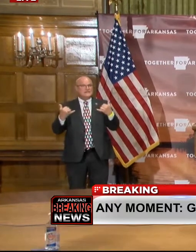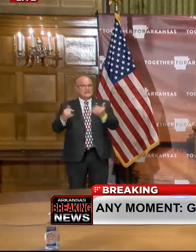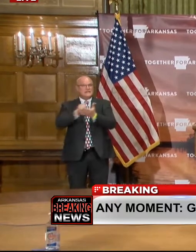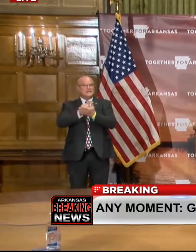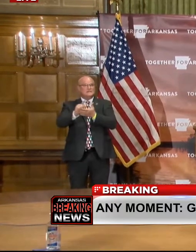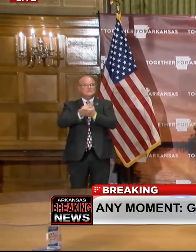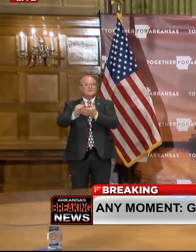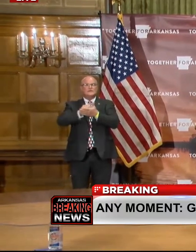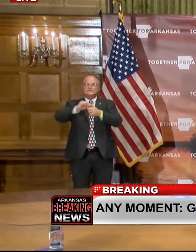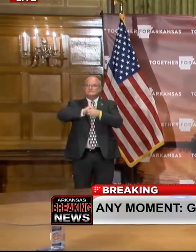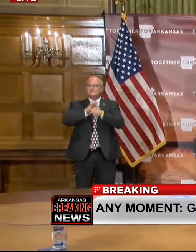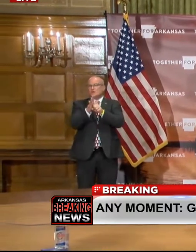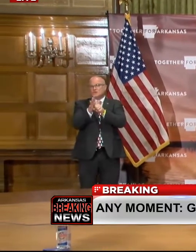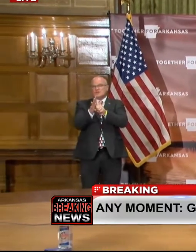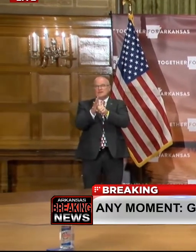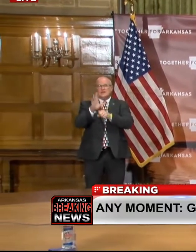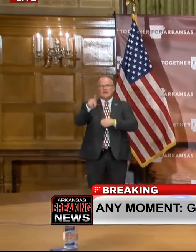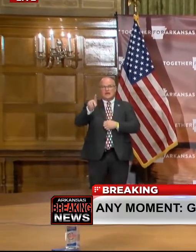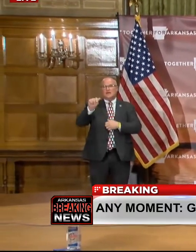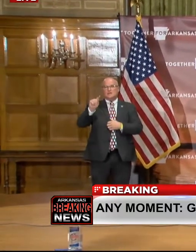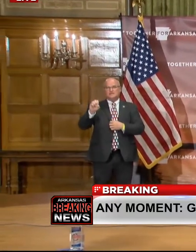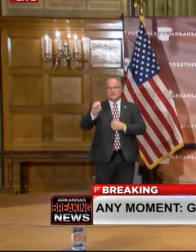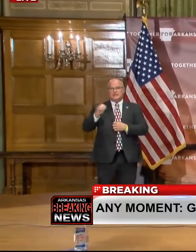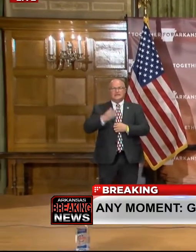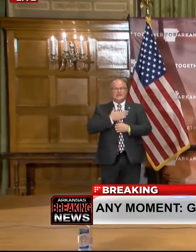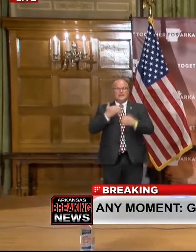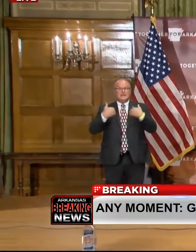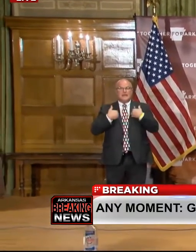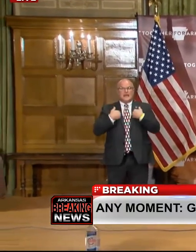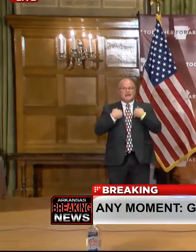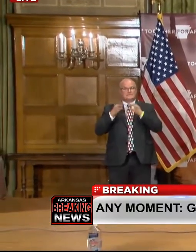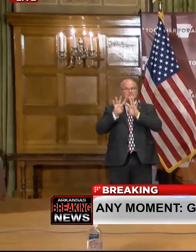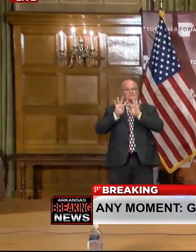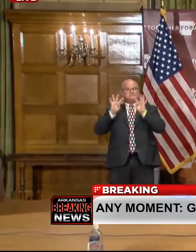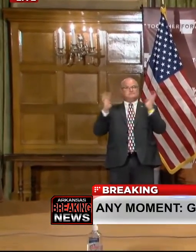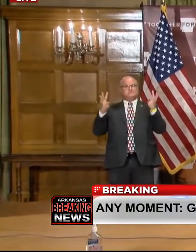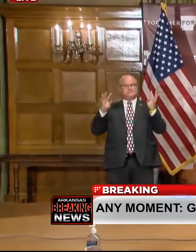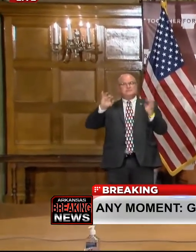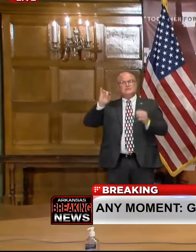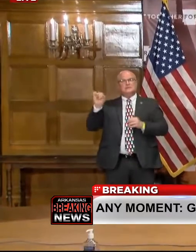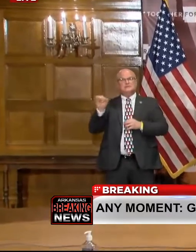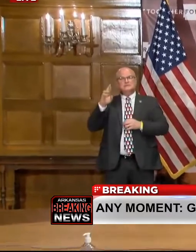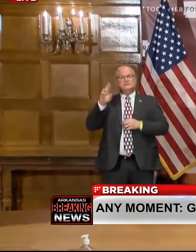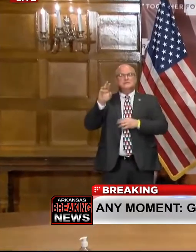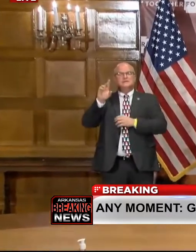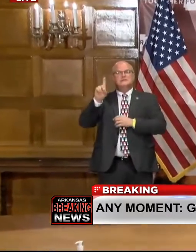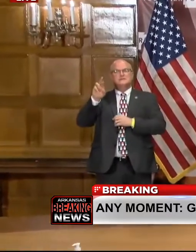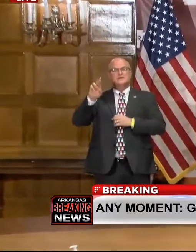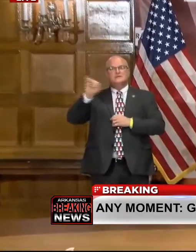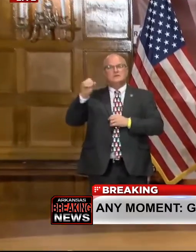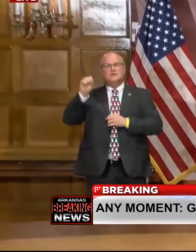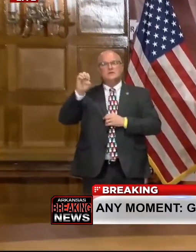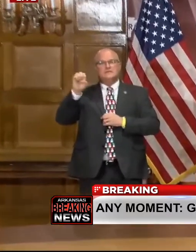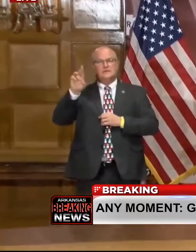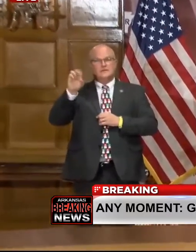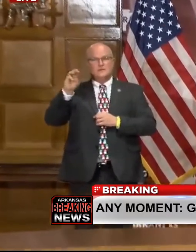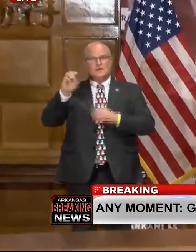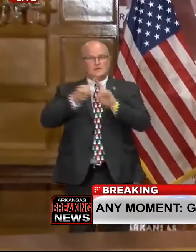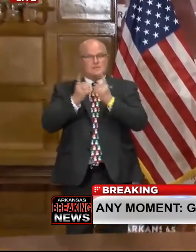weekly COVID-19 update, I'm pleased to be joined by Dr. Jose Romero of the Department of